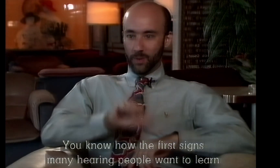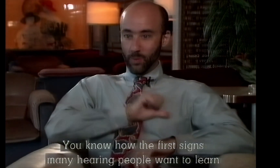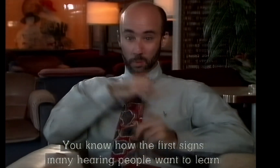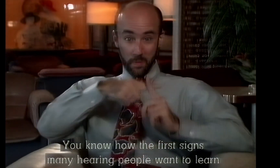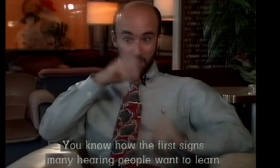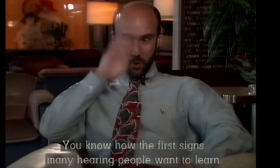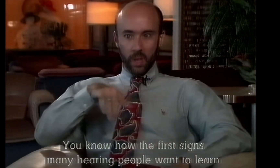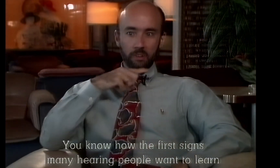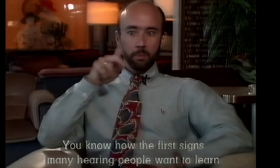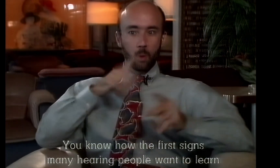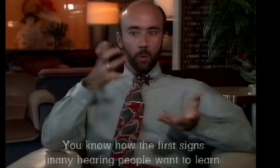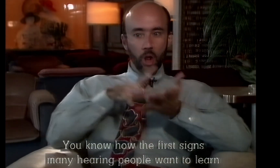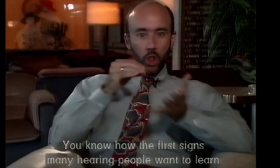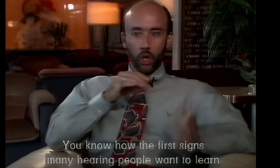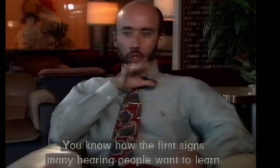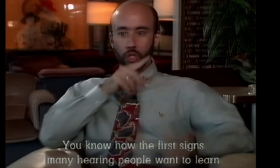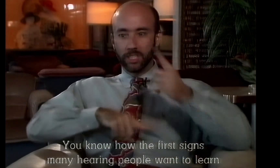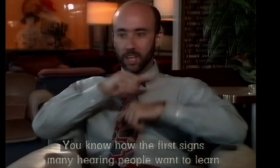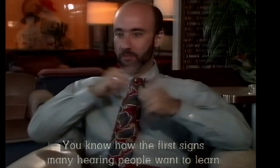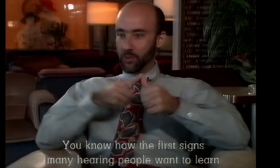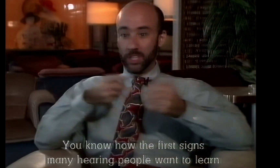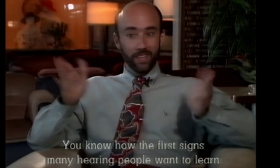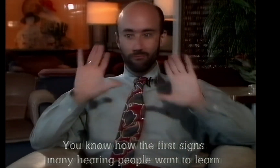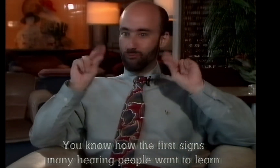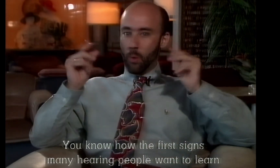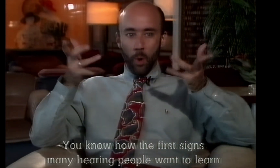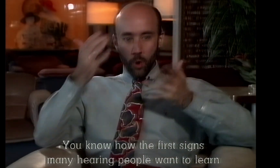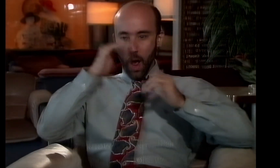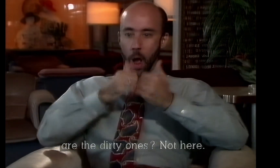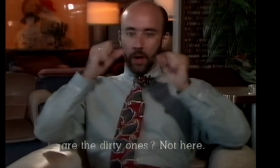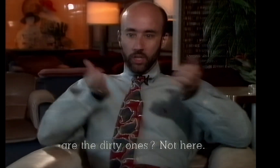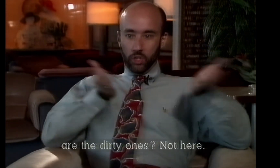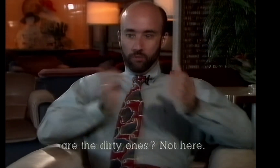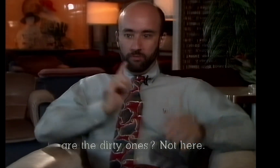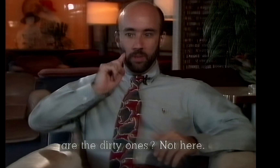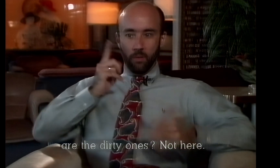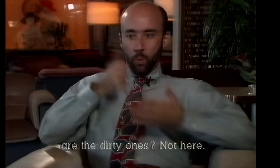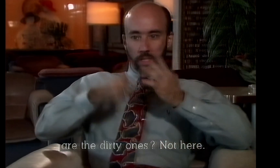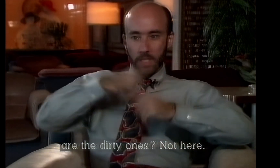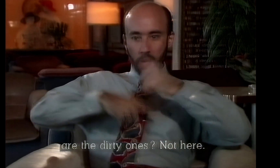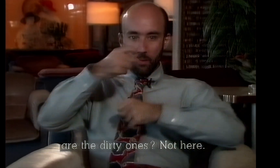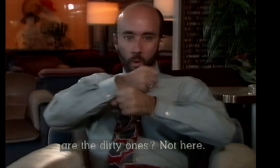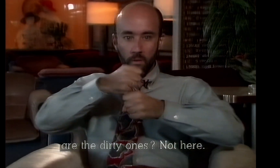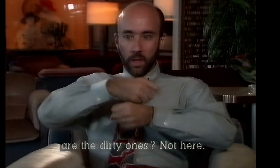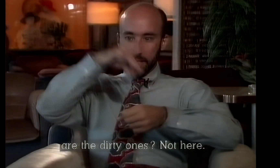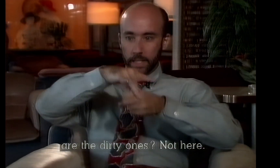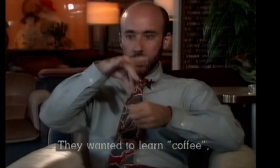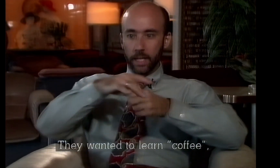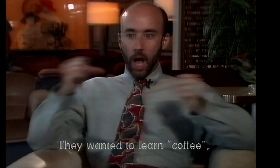What an attitude. You know how the first signs many hearing people want to learn are the dirty ones? Not here. They wanted to know words like coffee,